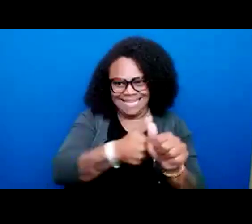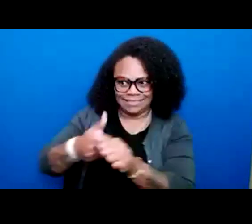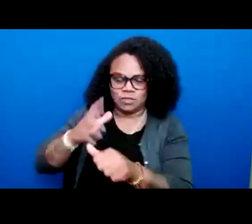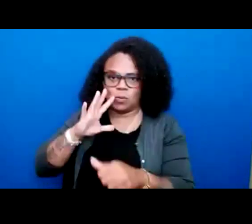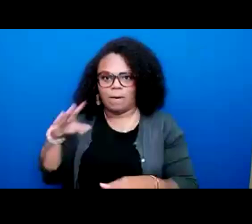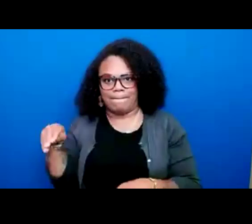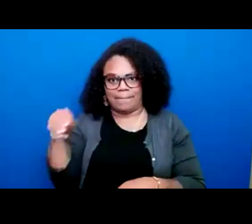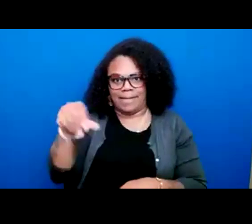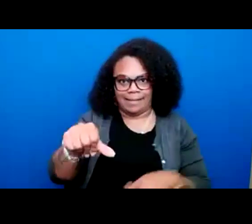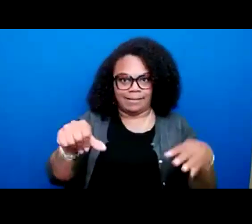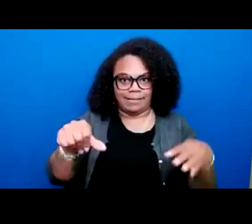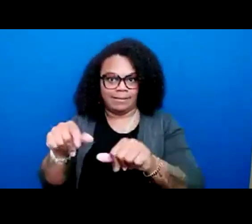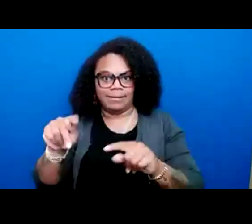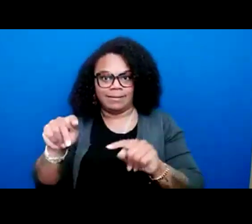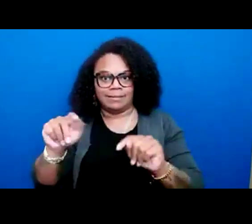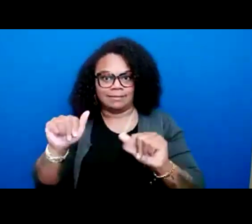individual returns.